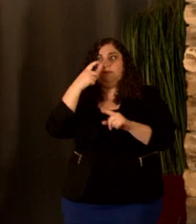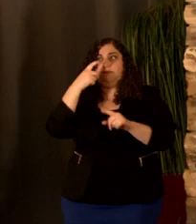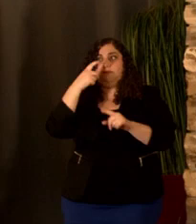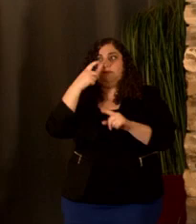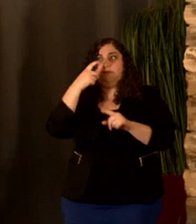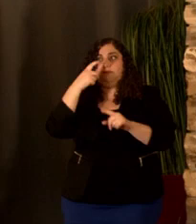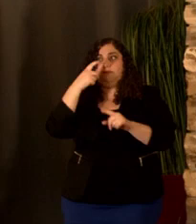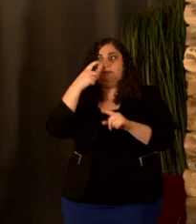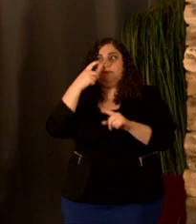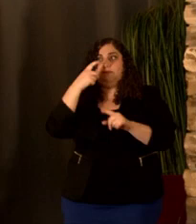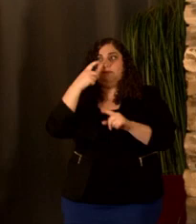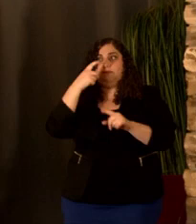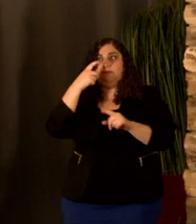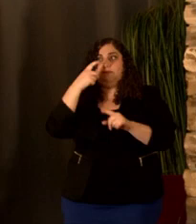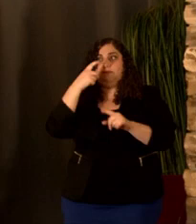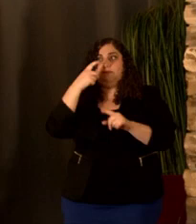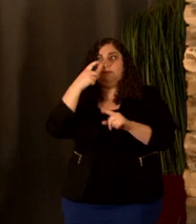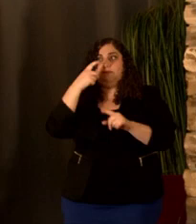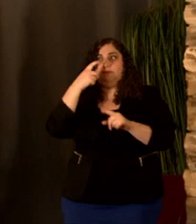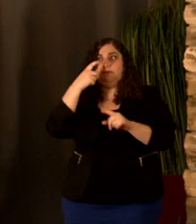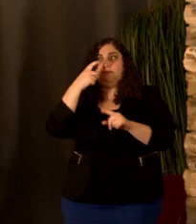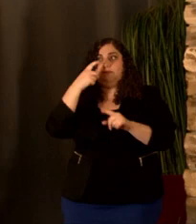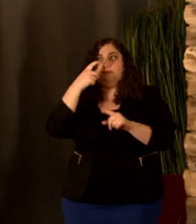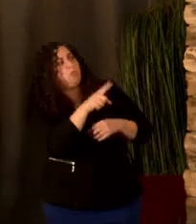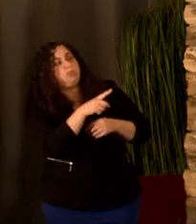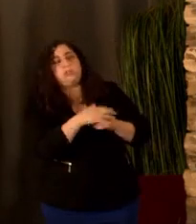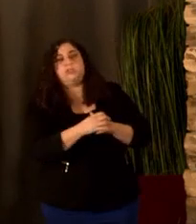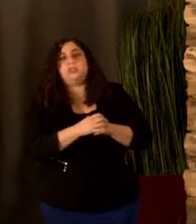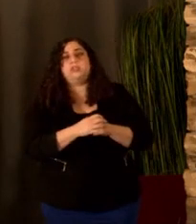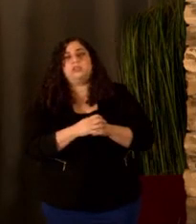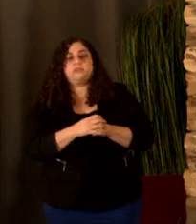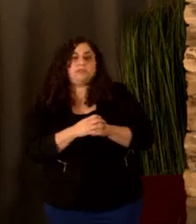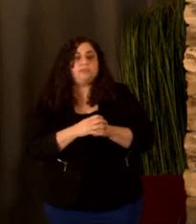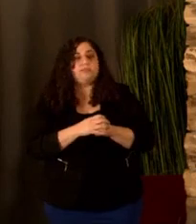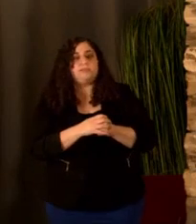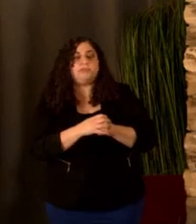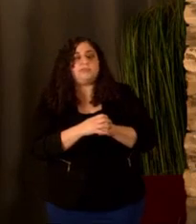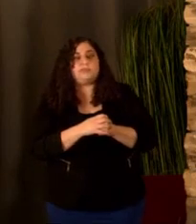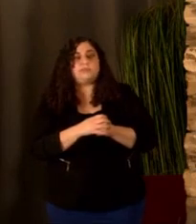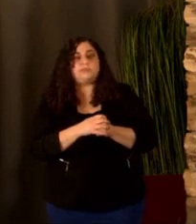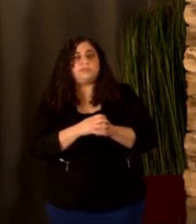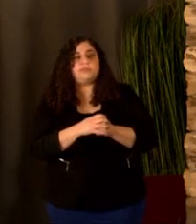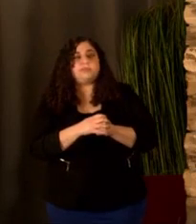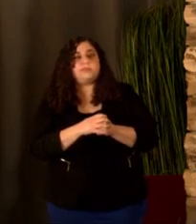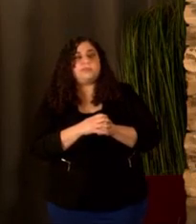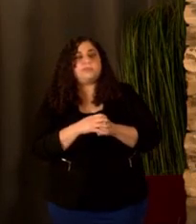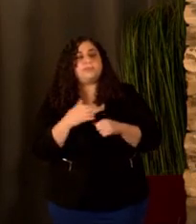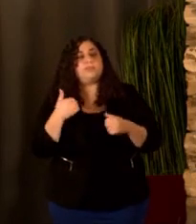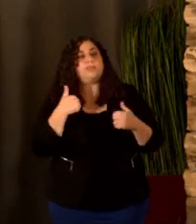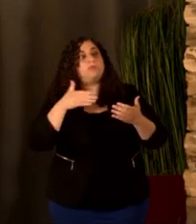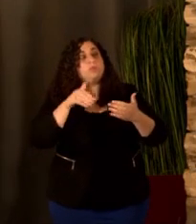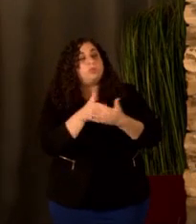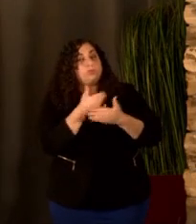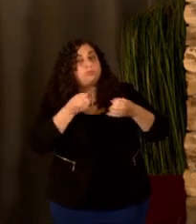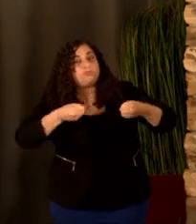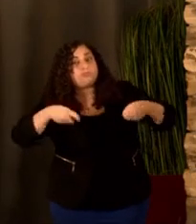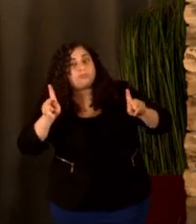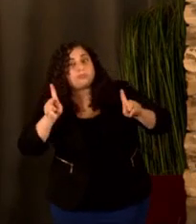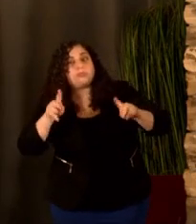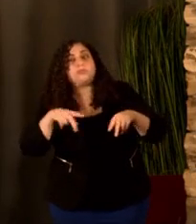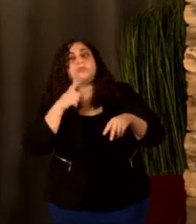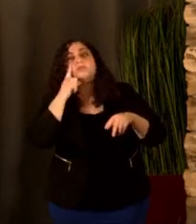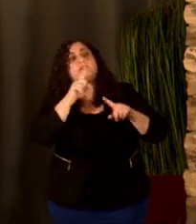And one more question, if I may. I know that there's unconventional places maybe that we're moving into that are opportunities, whether it's Mission Valley or